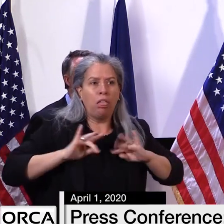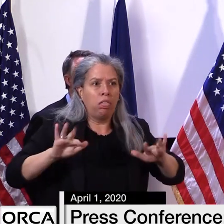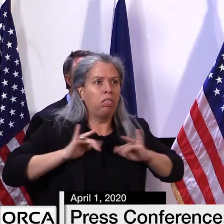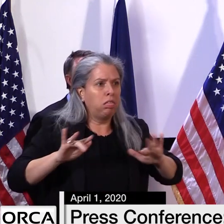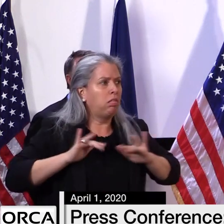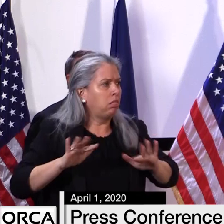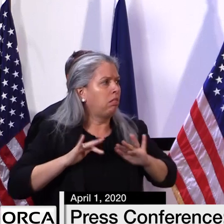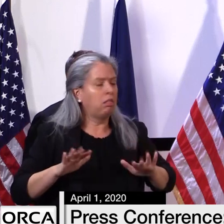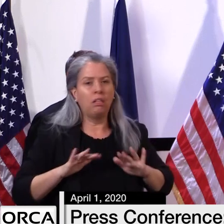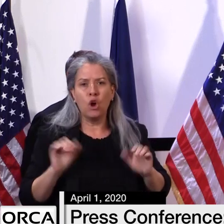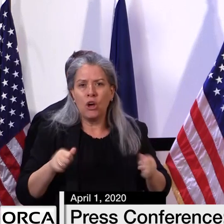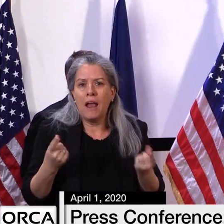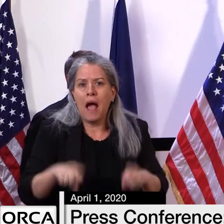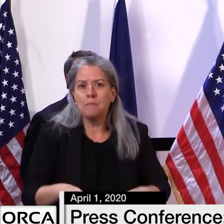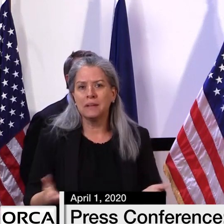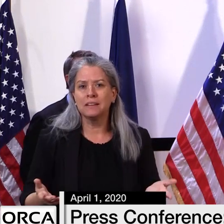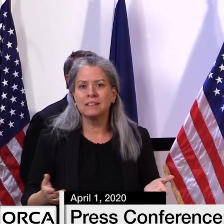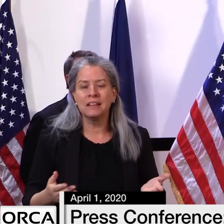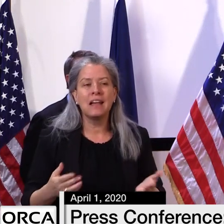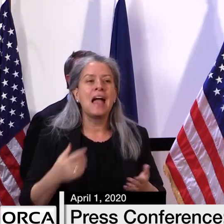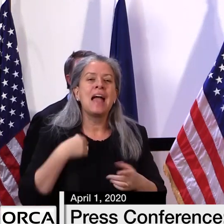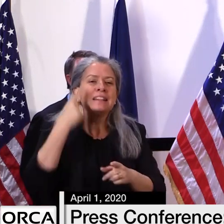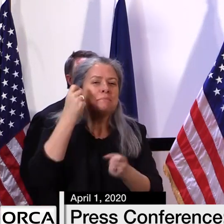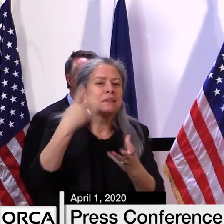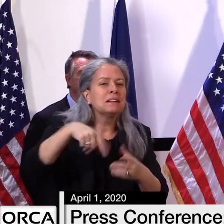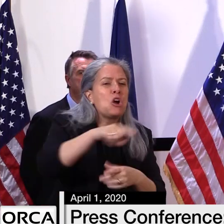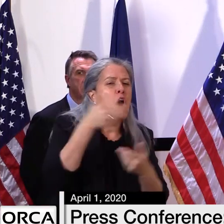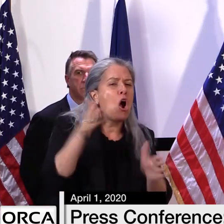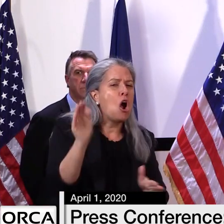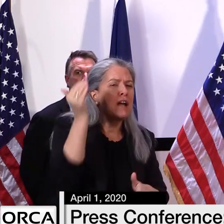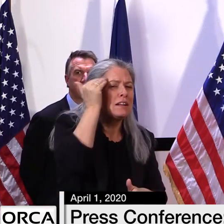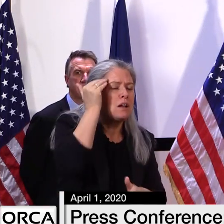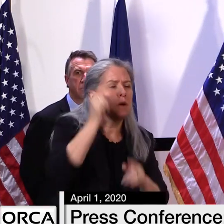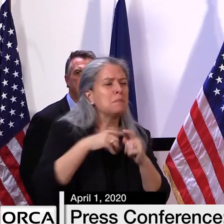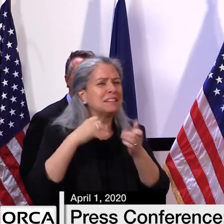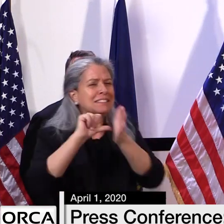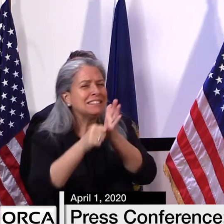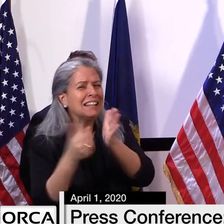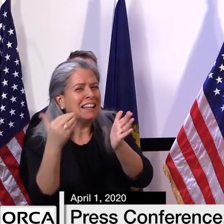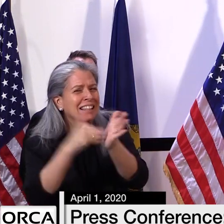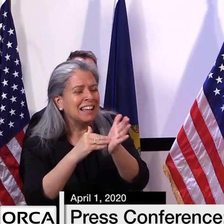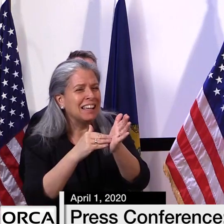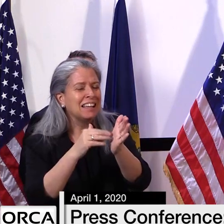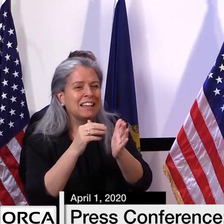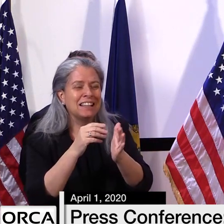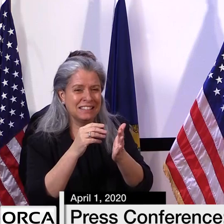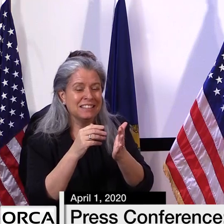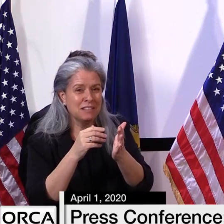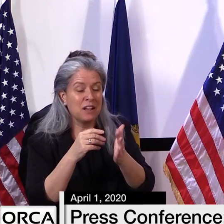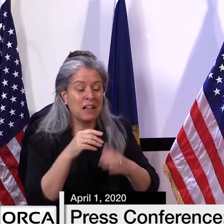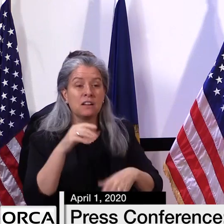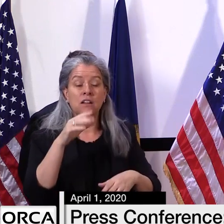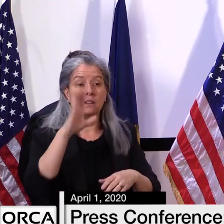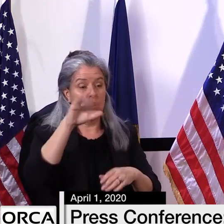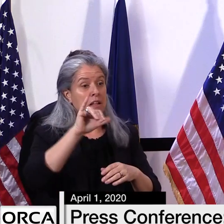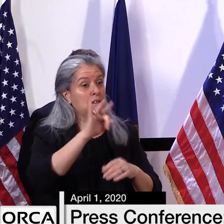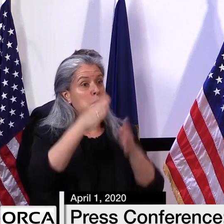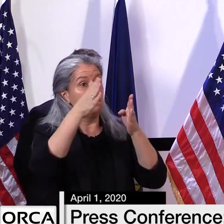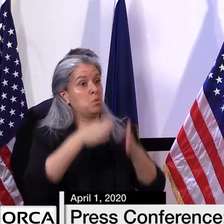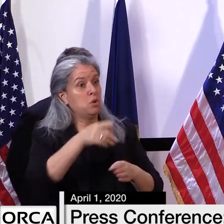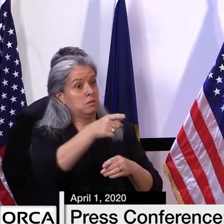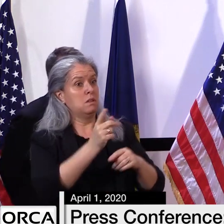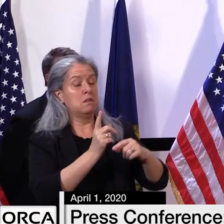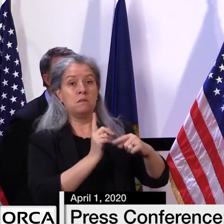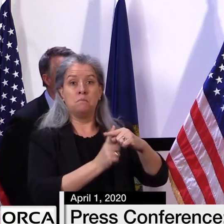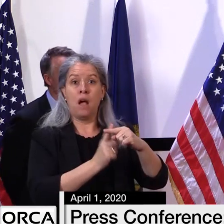new fact, but it does let people know that if there is a case that they're familiar with, that rather